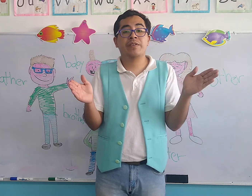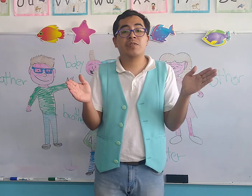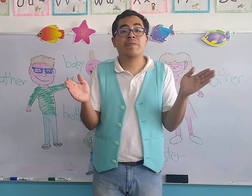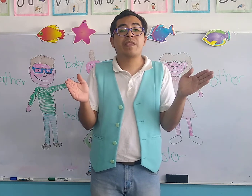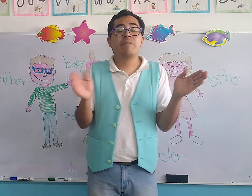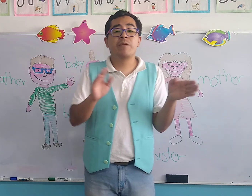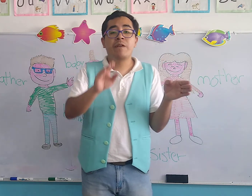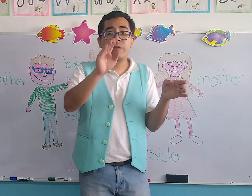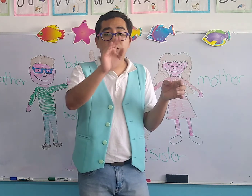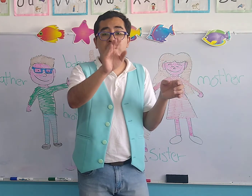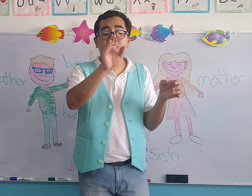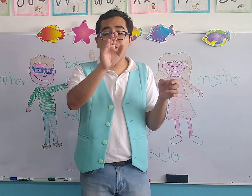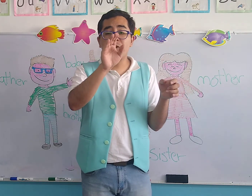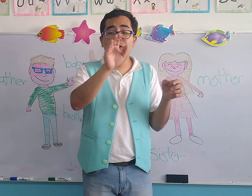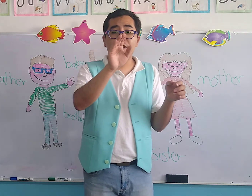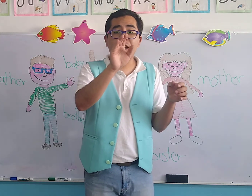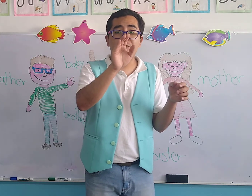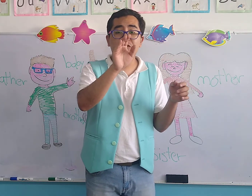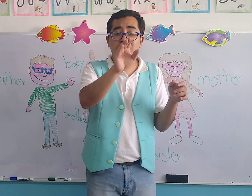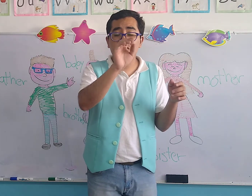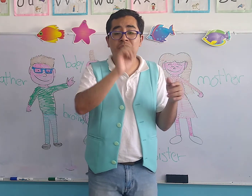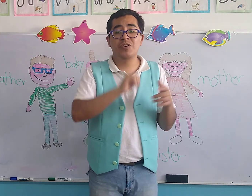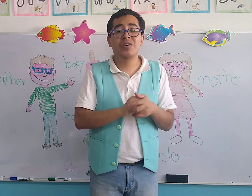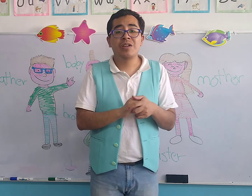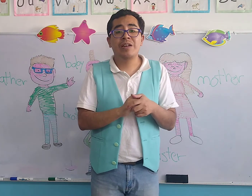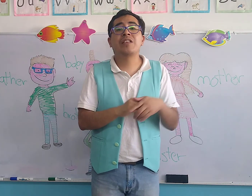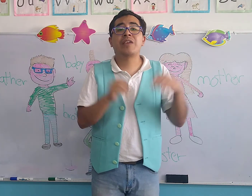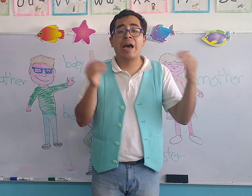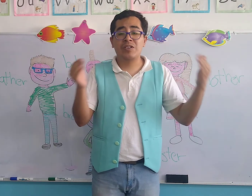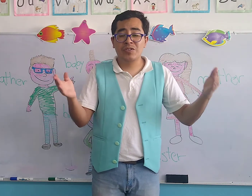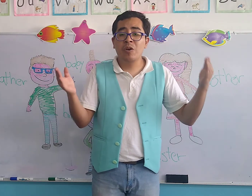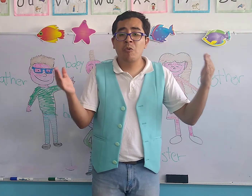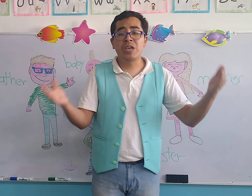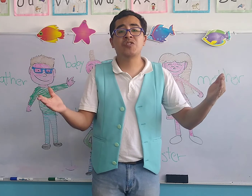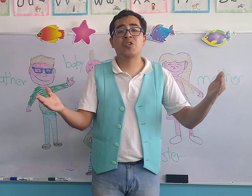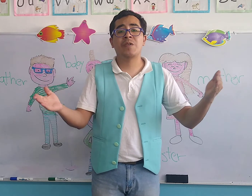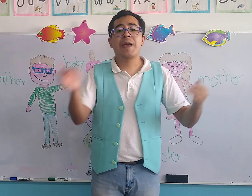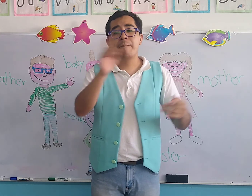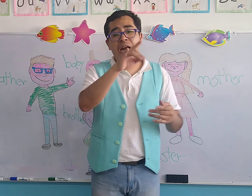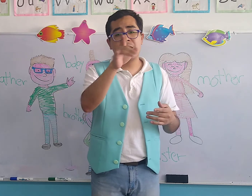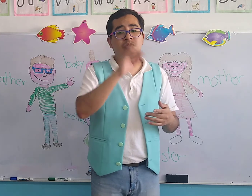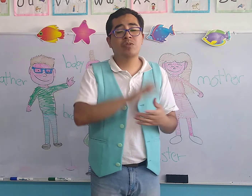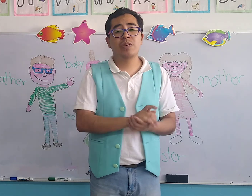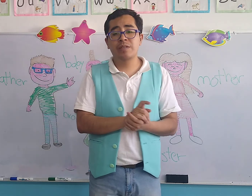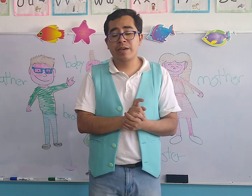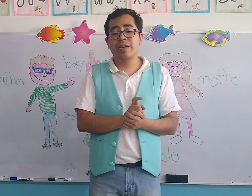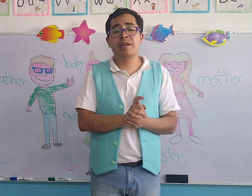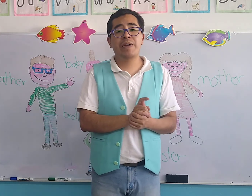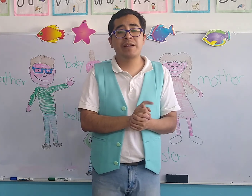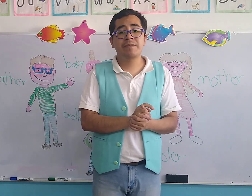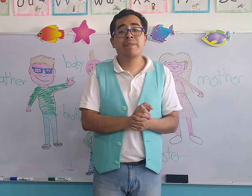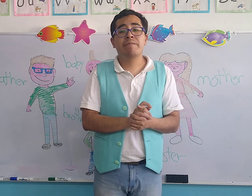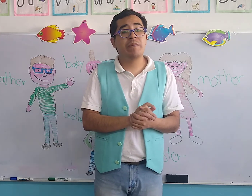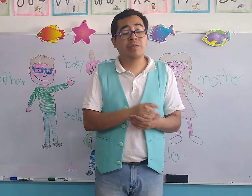diferentes. But for those of you that have sisters, let's ask the question. Para los que ustedes tengan hermanas, vamos a